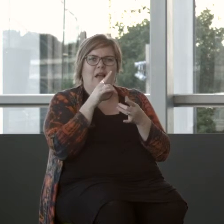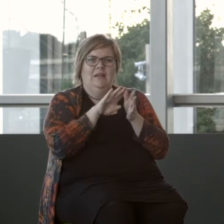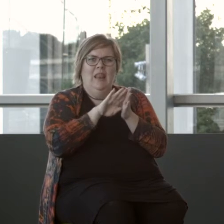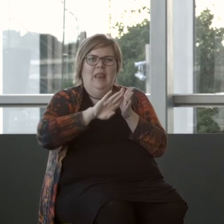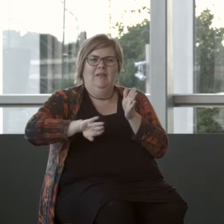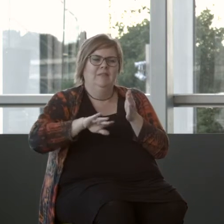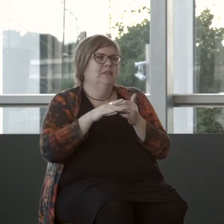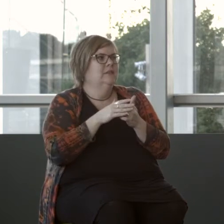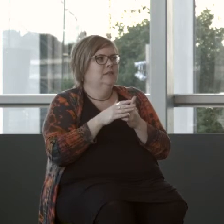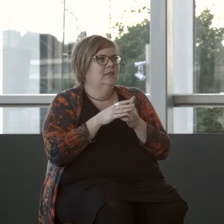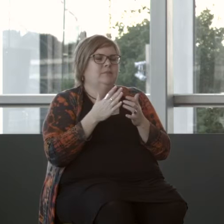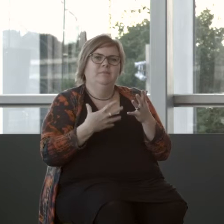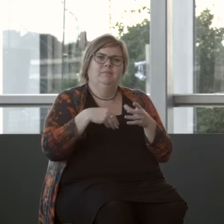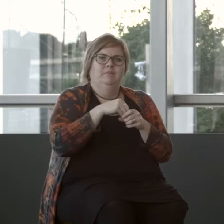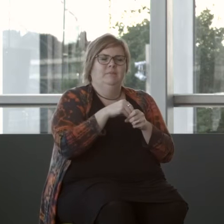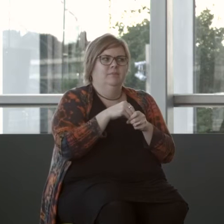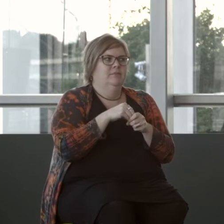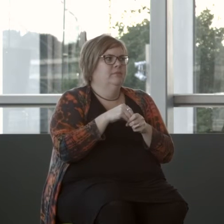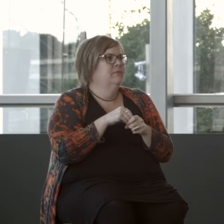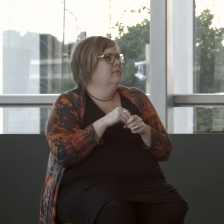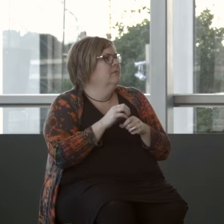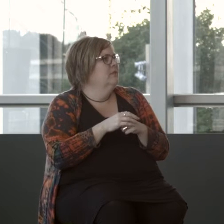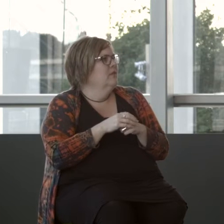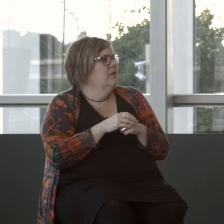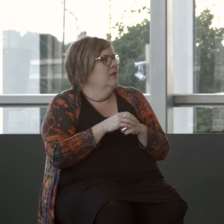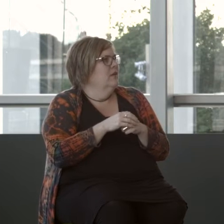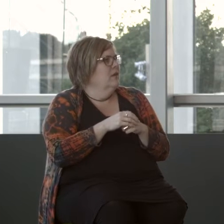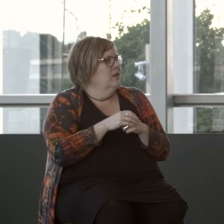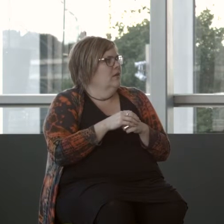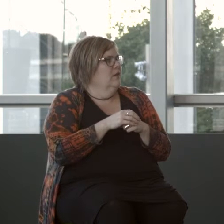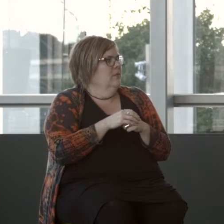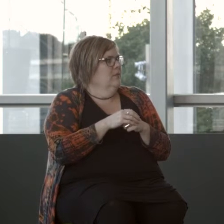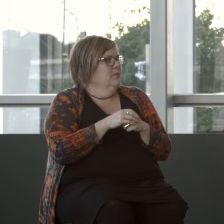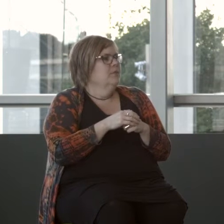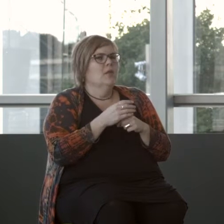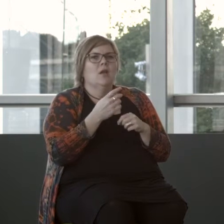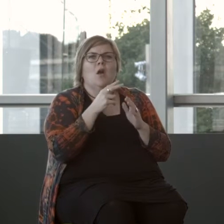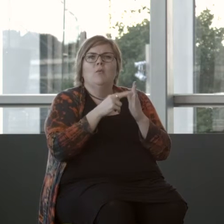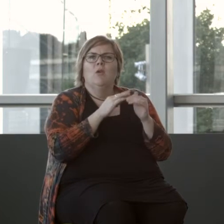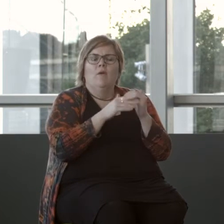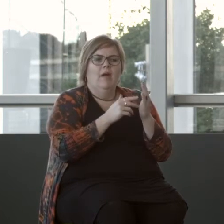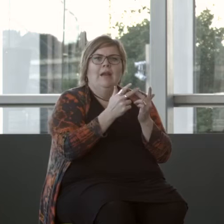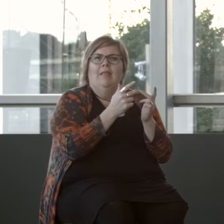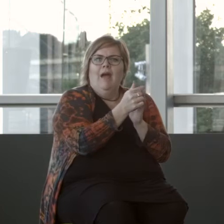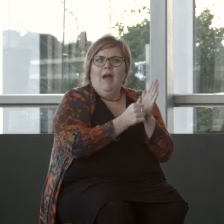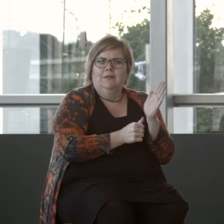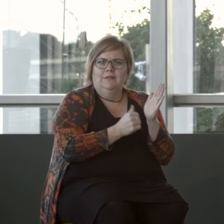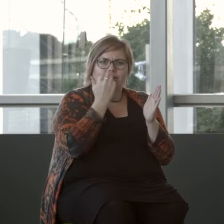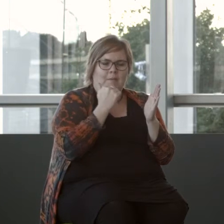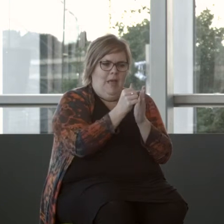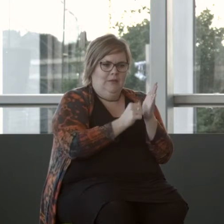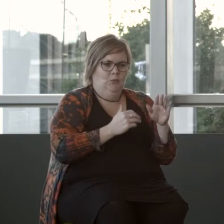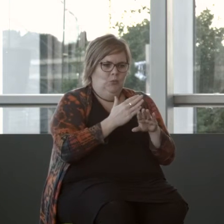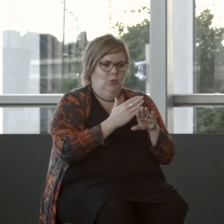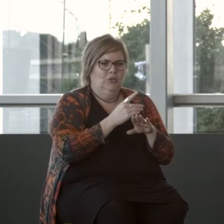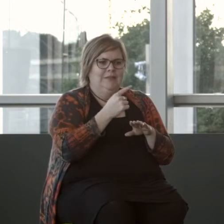other thing is that when I looked at work by Cindy Sherman and read about her work, she often says that